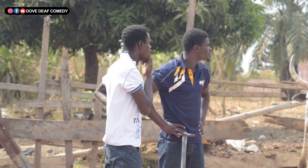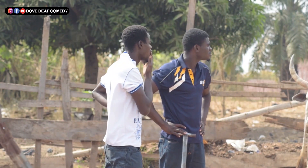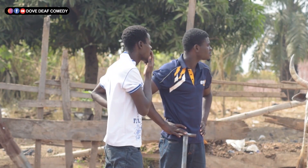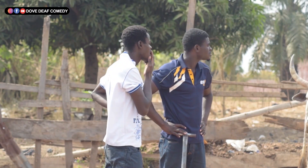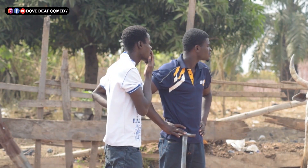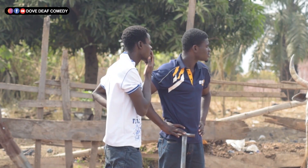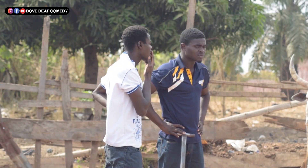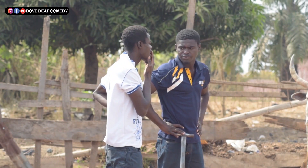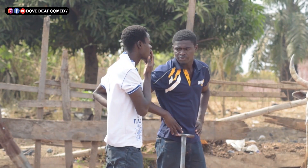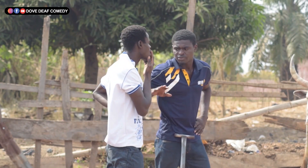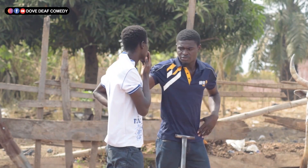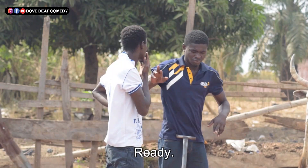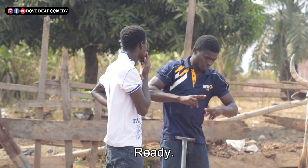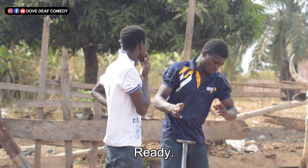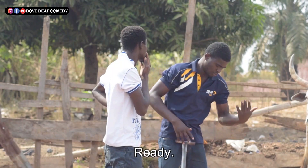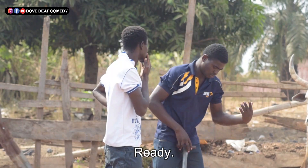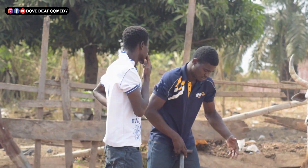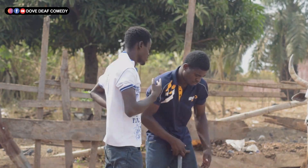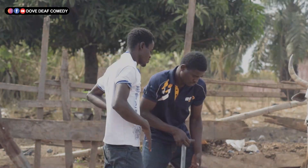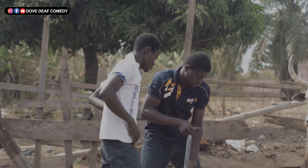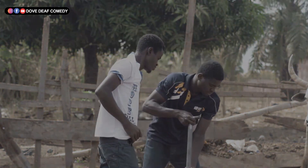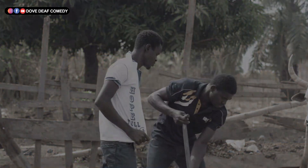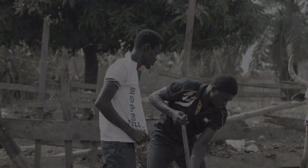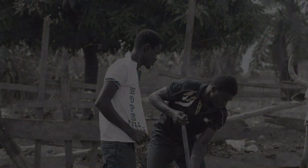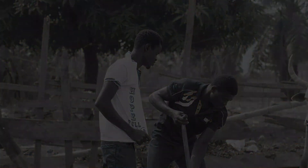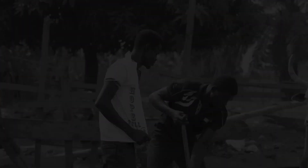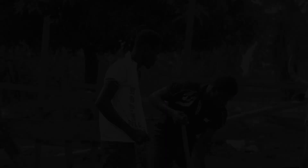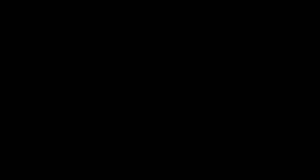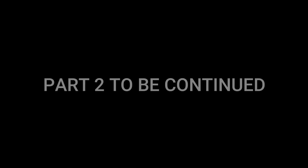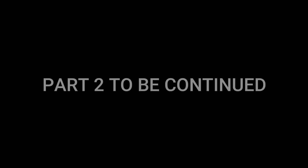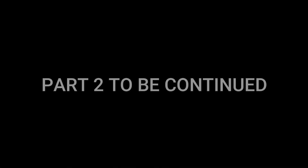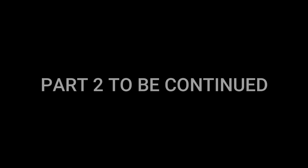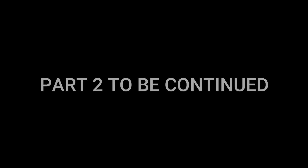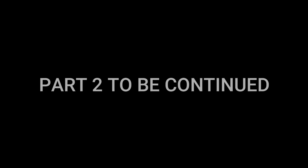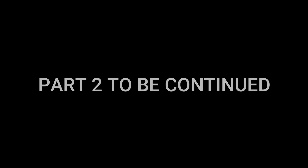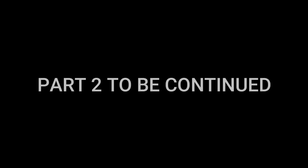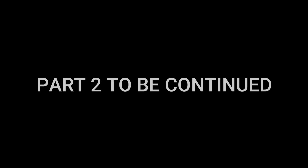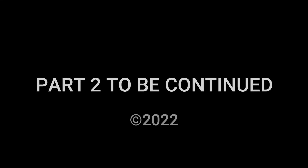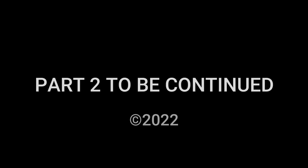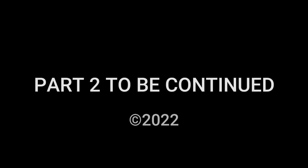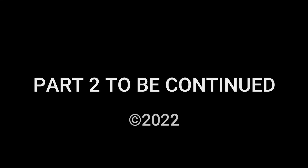Ready. Part 2 to be continued.